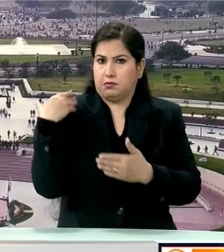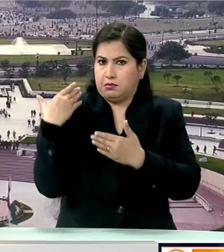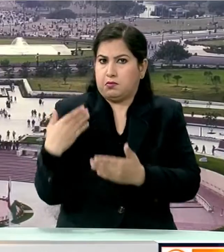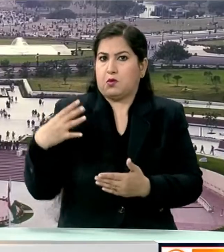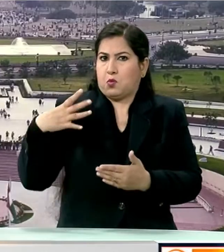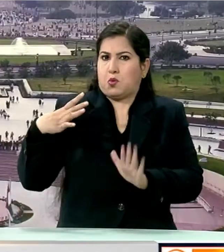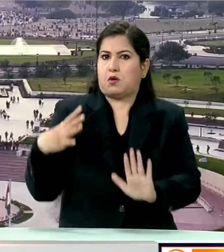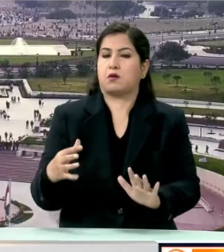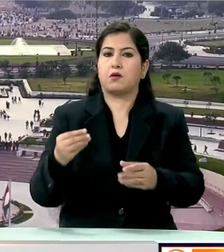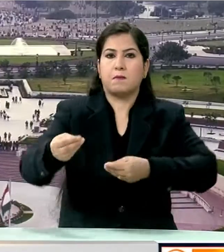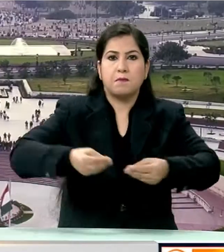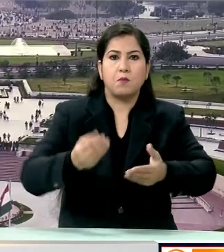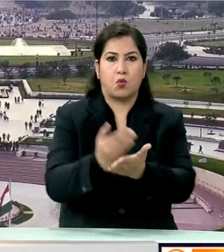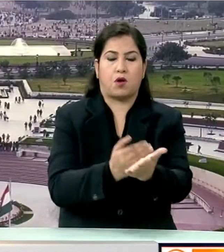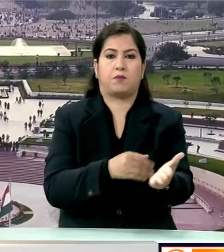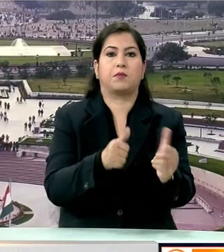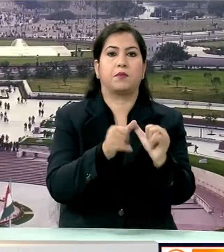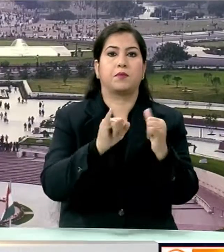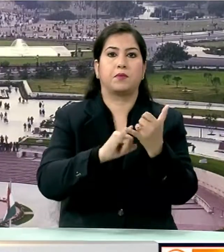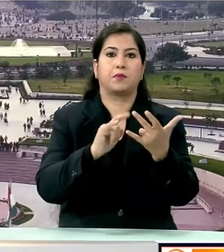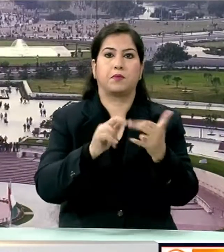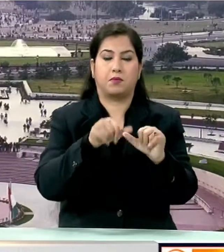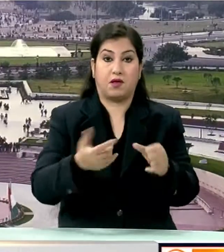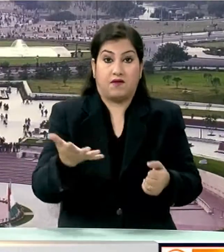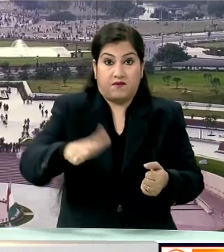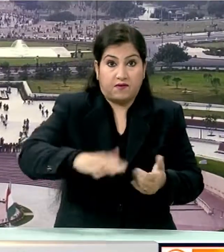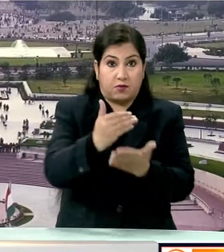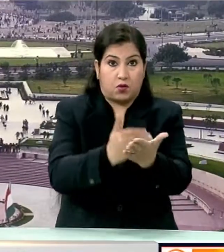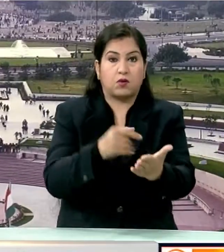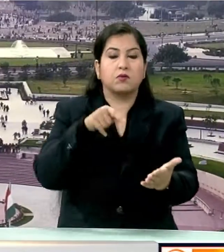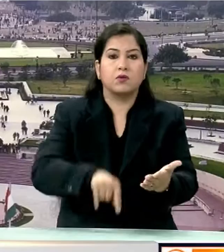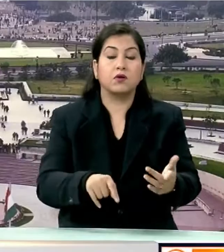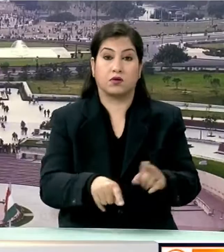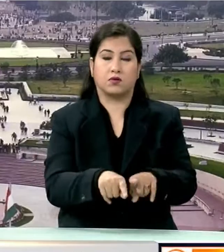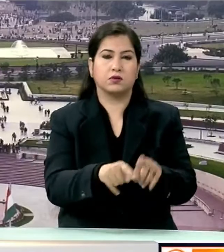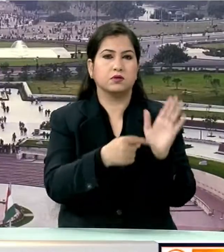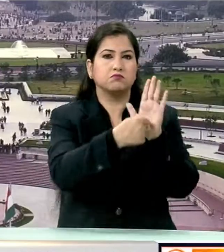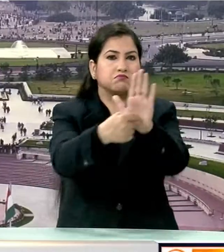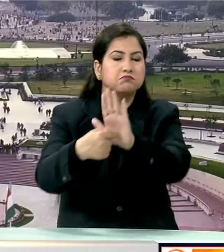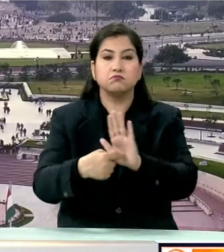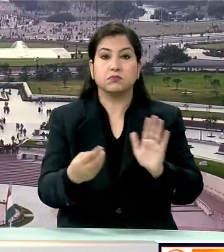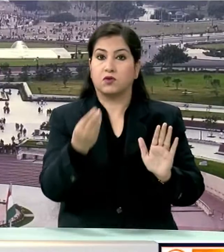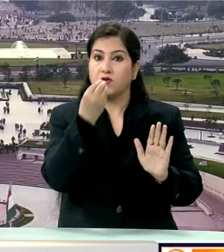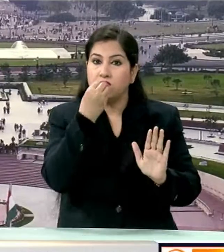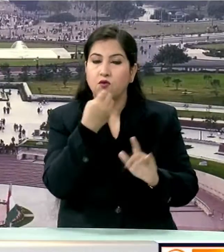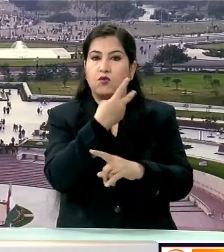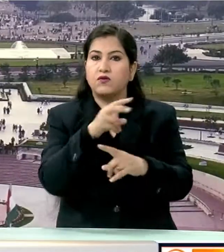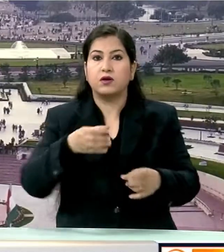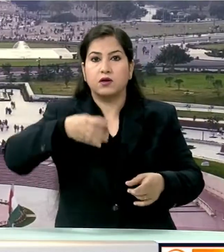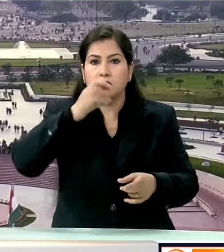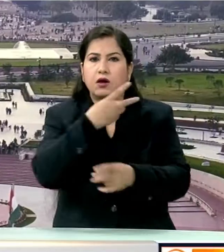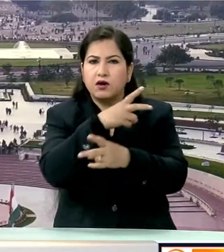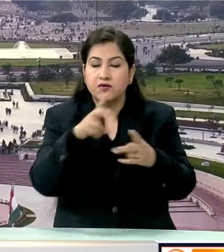awaited business-to-business events in Asia. The 5-day-long event will not only feature new food and beverage trends, but